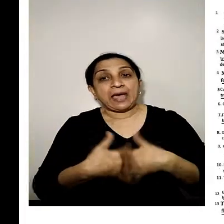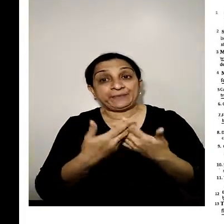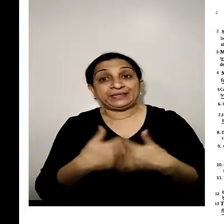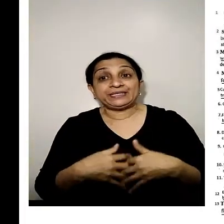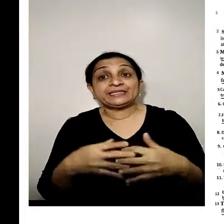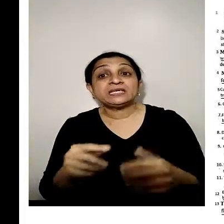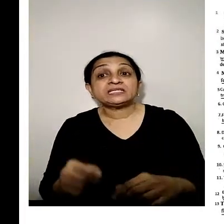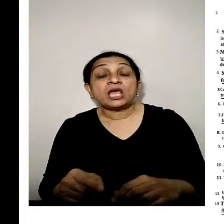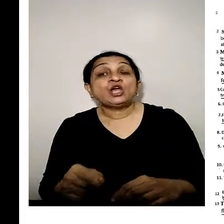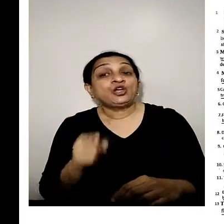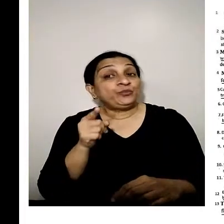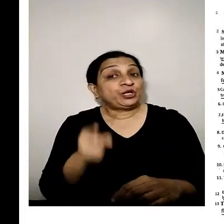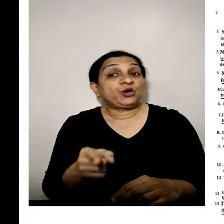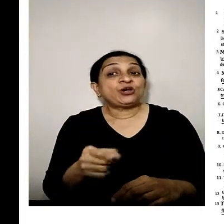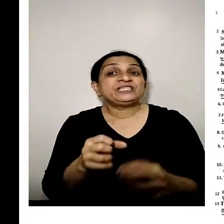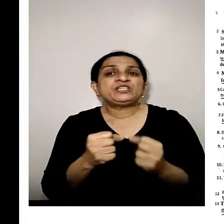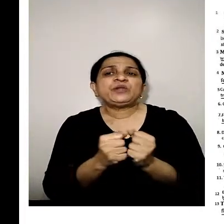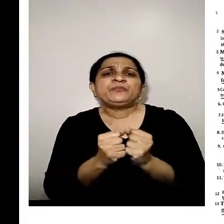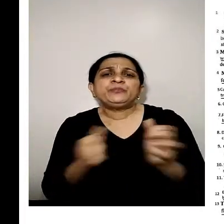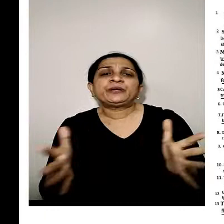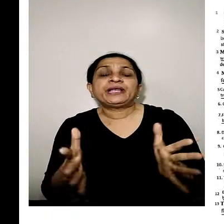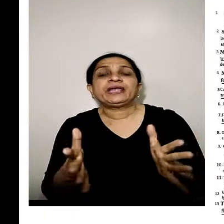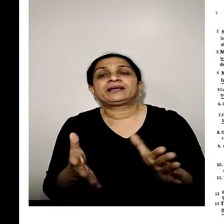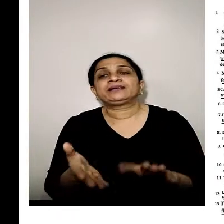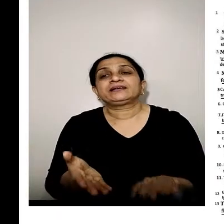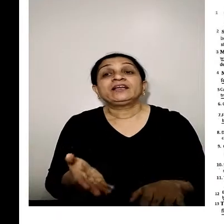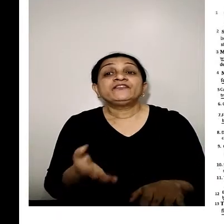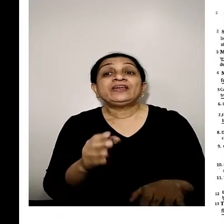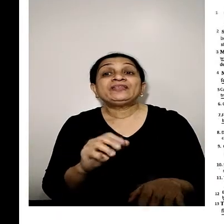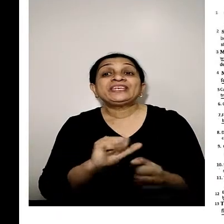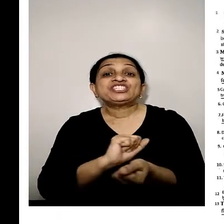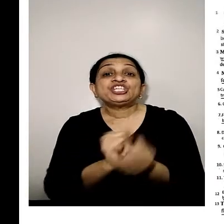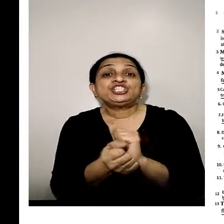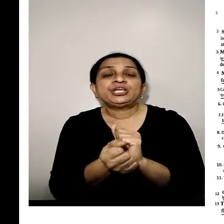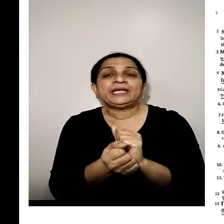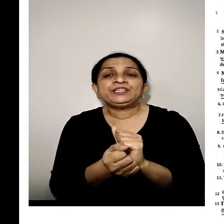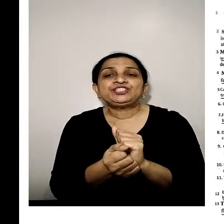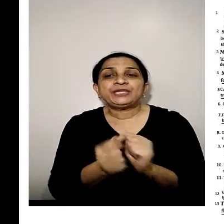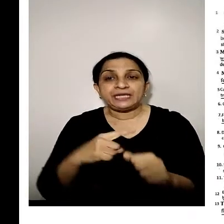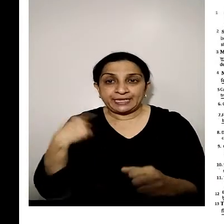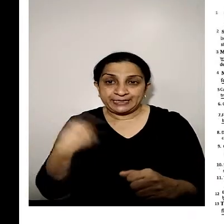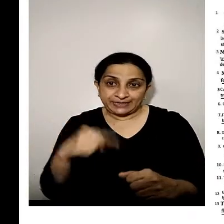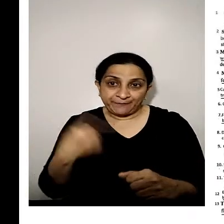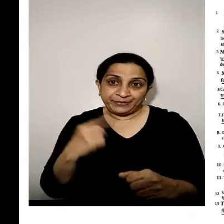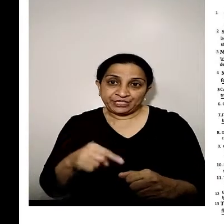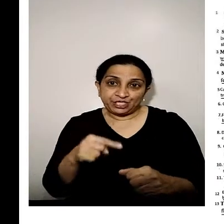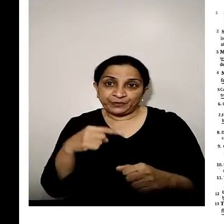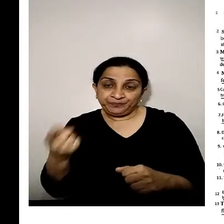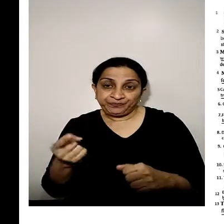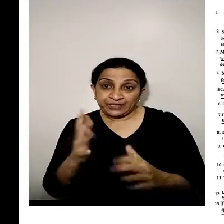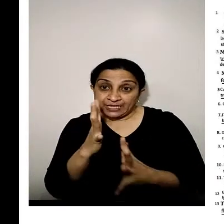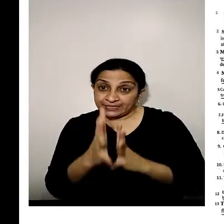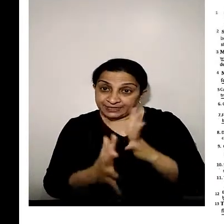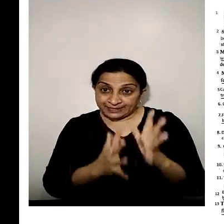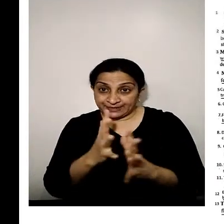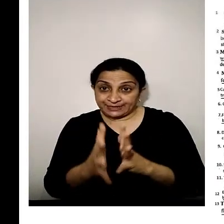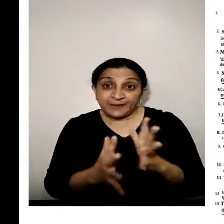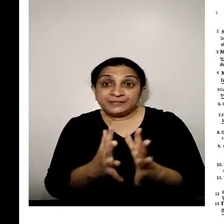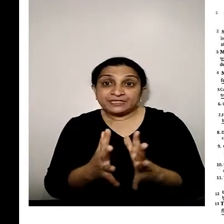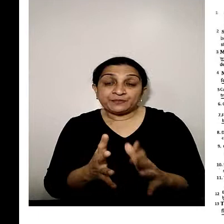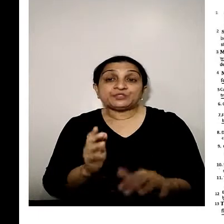heating apparatus because it will break when there is a change in temperature.